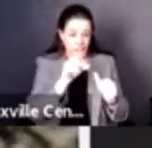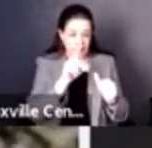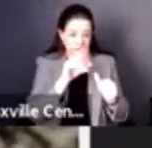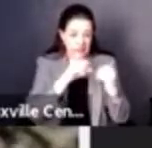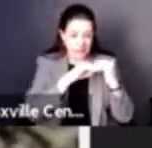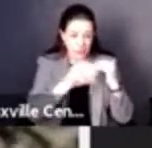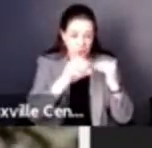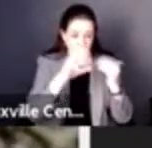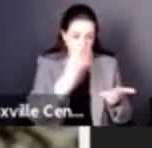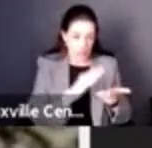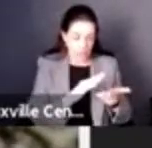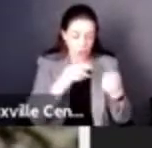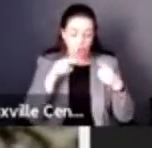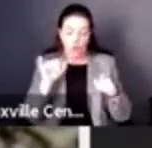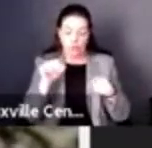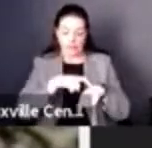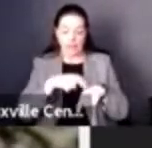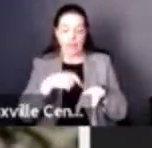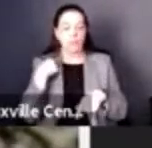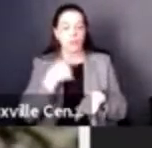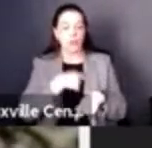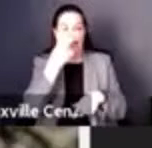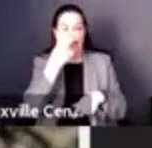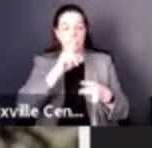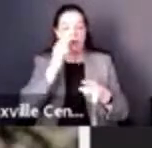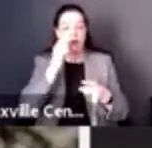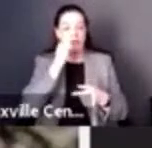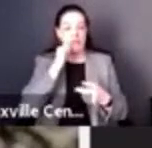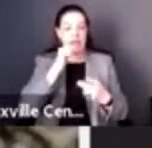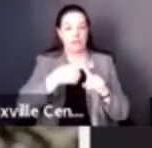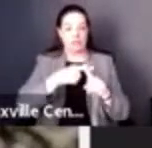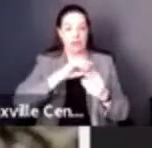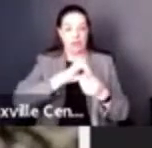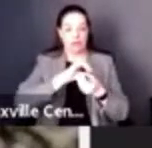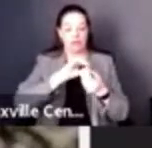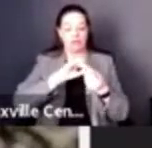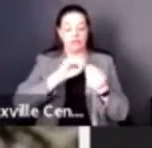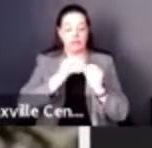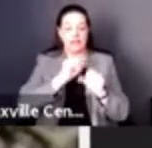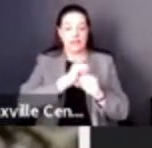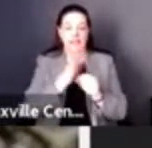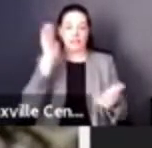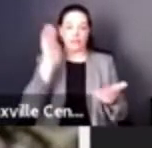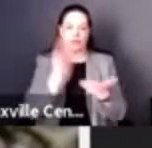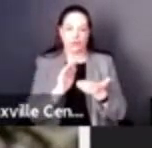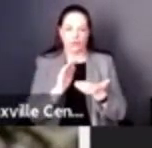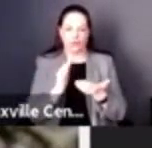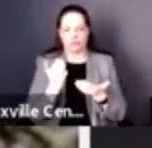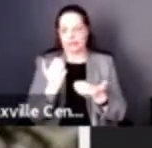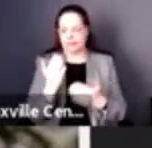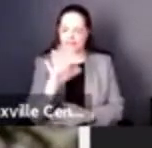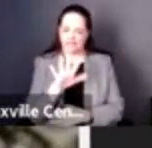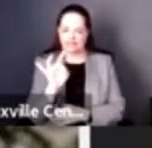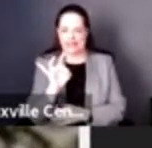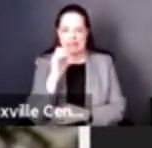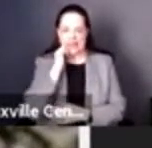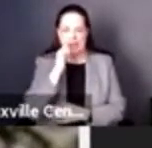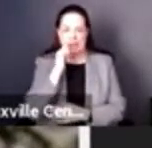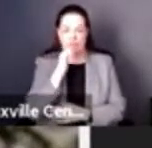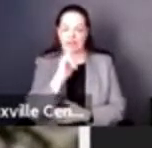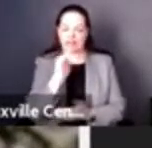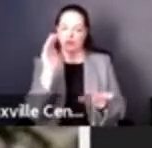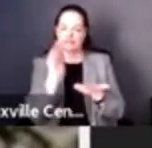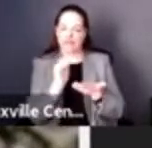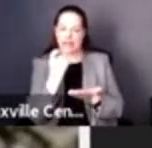this time period, we saw daily new cases drop to approximately 58 cases per day, down slightly from the last